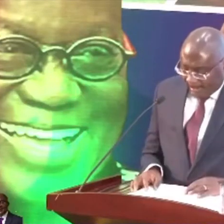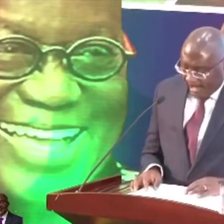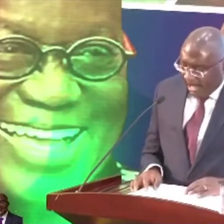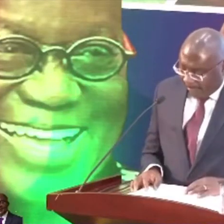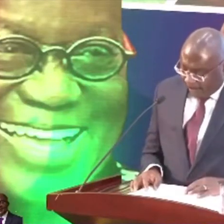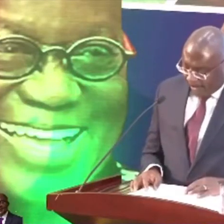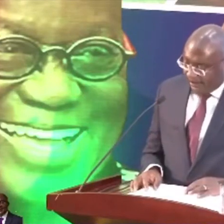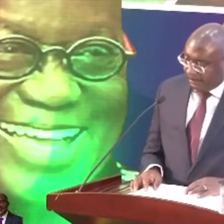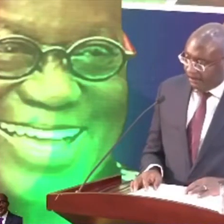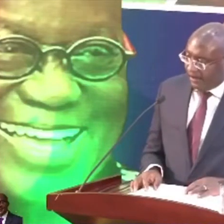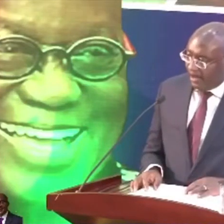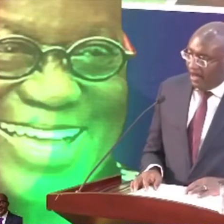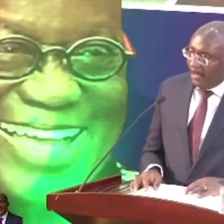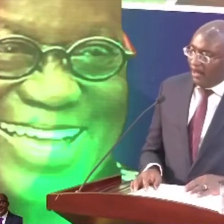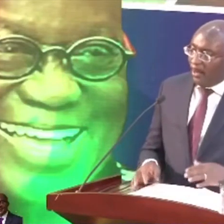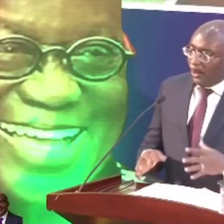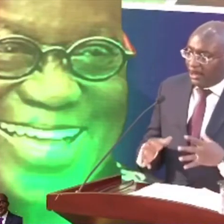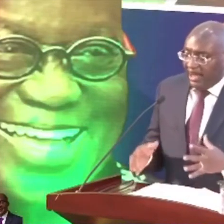collaborative effort,